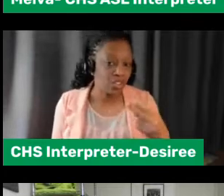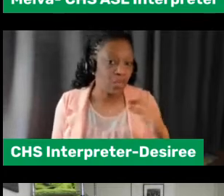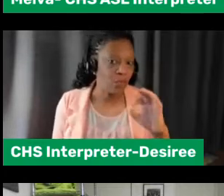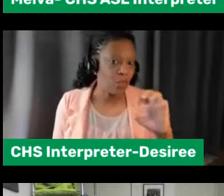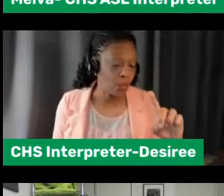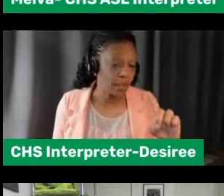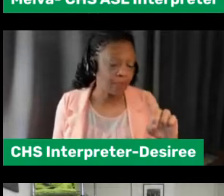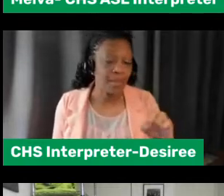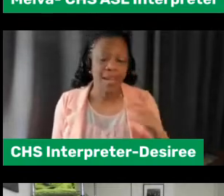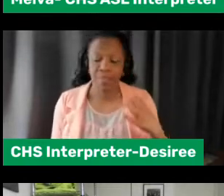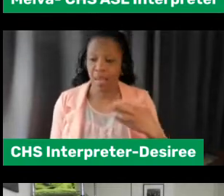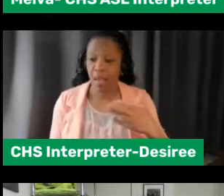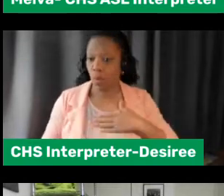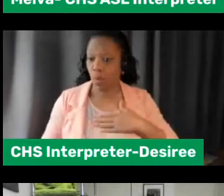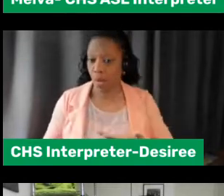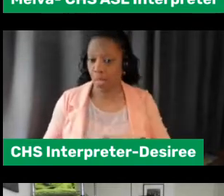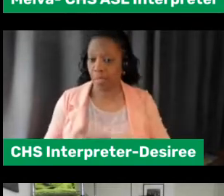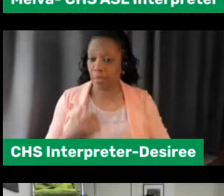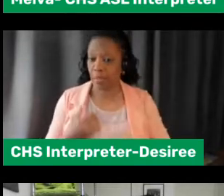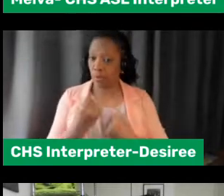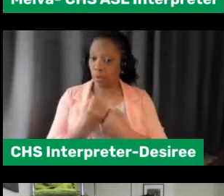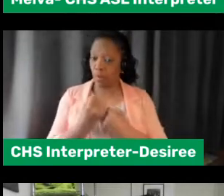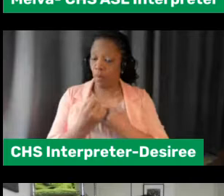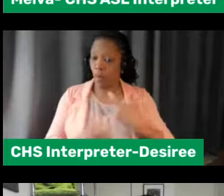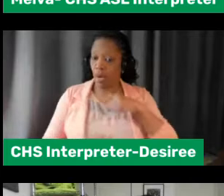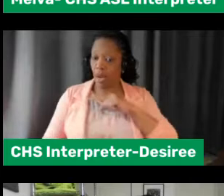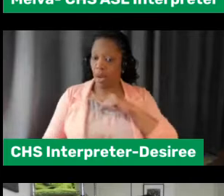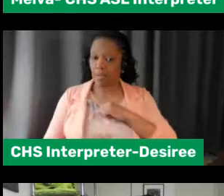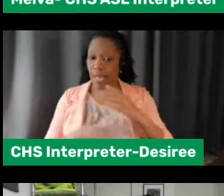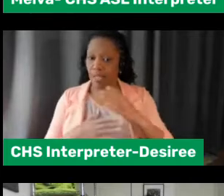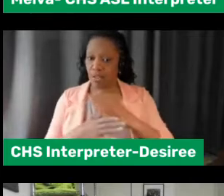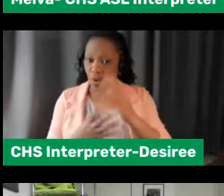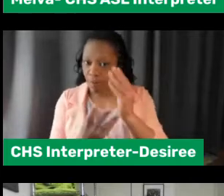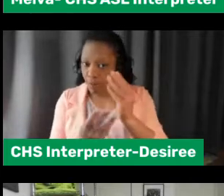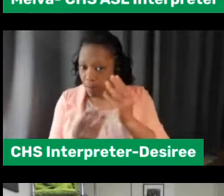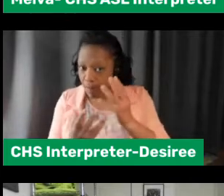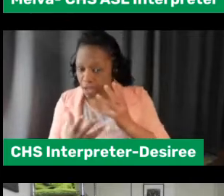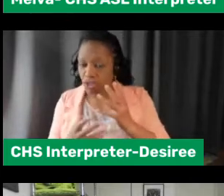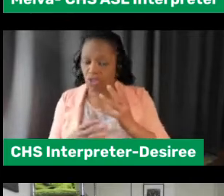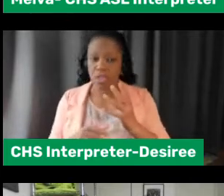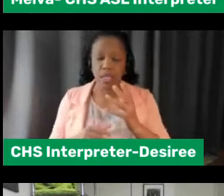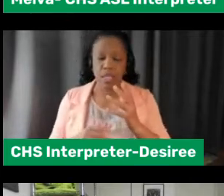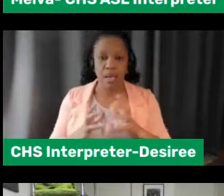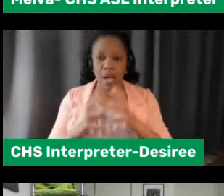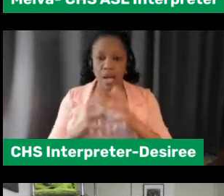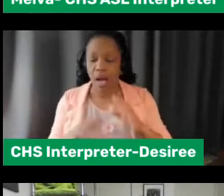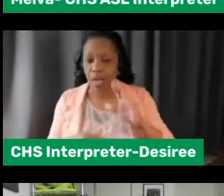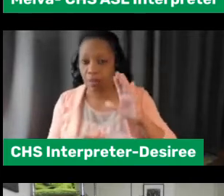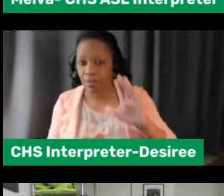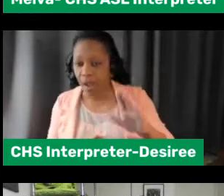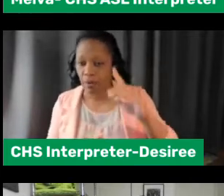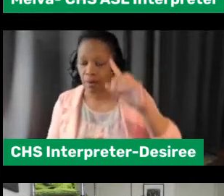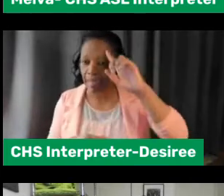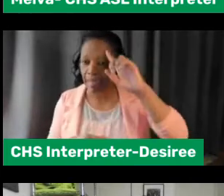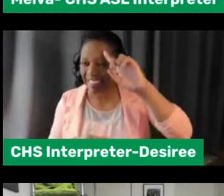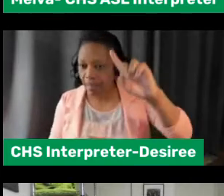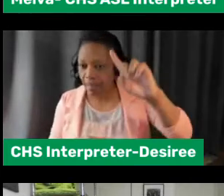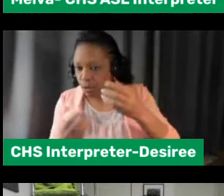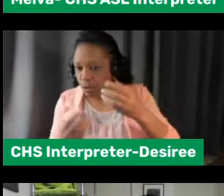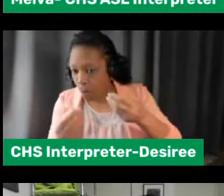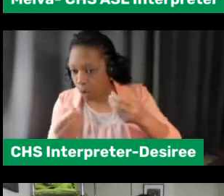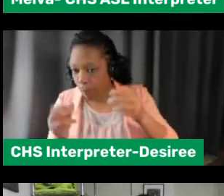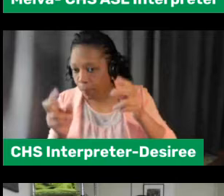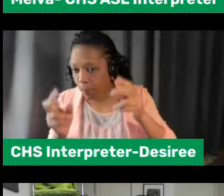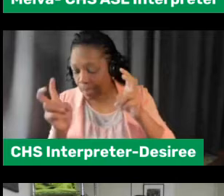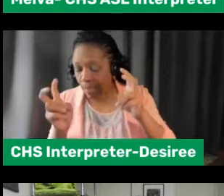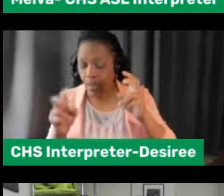started here and share a lot of their learnings and intellectual property to help us kick off. And so ChiFresh